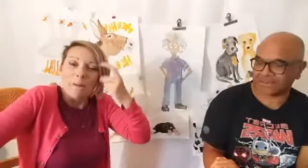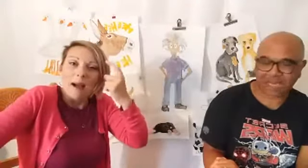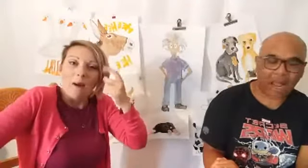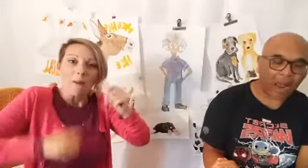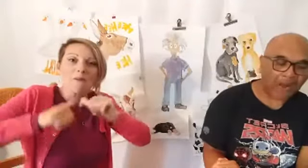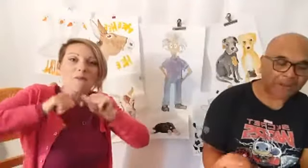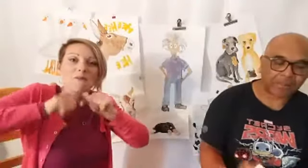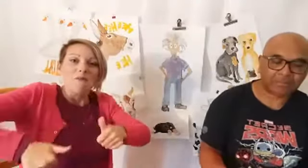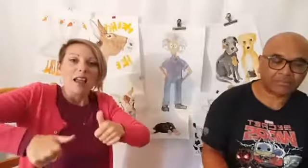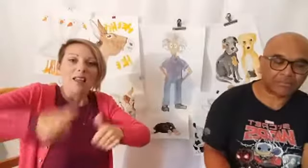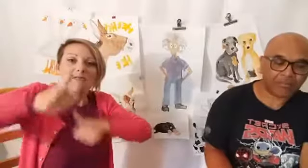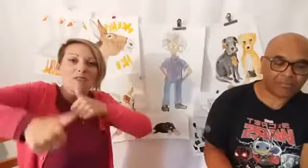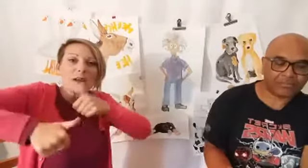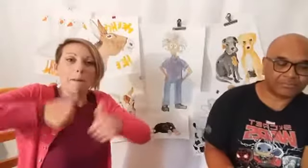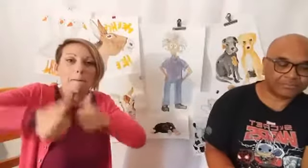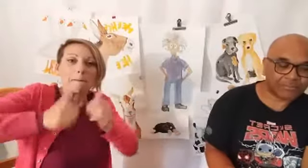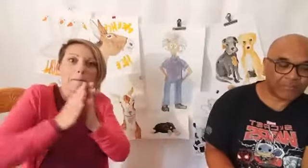Underpants.